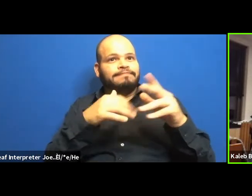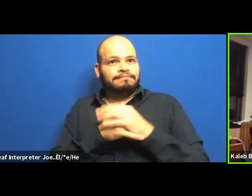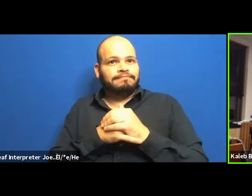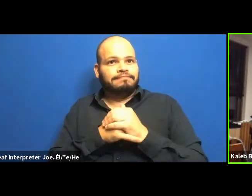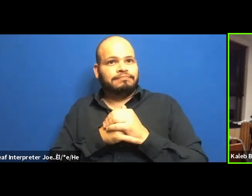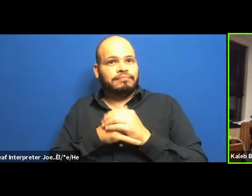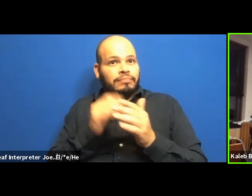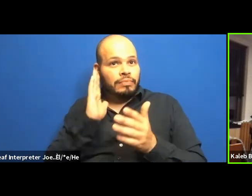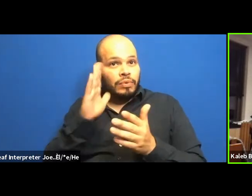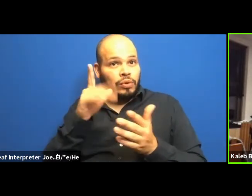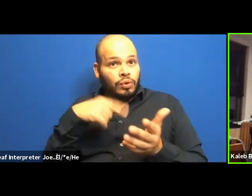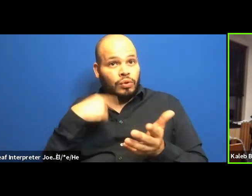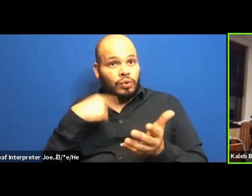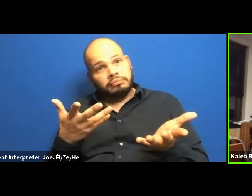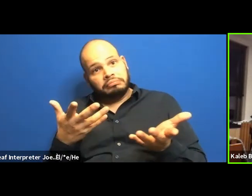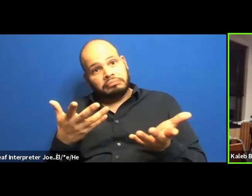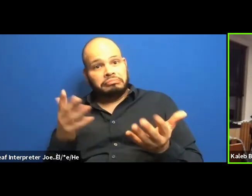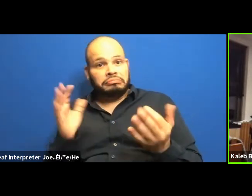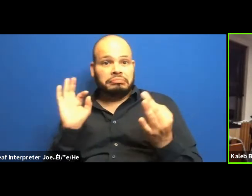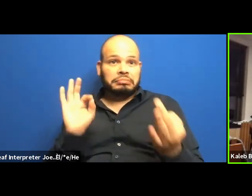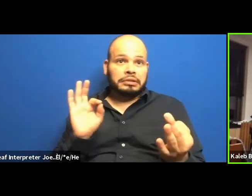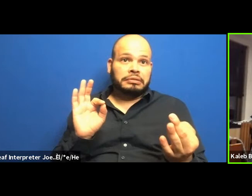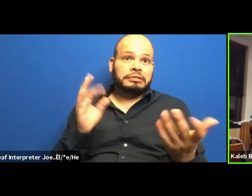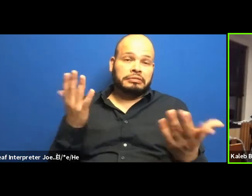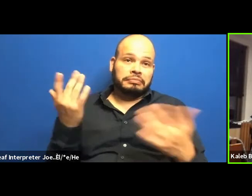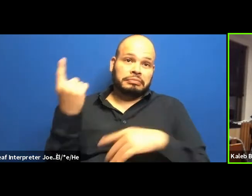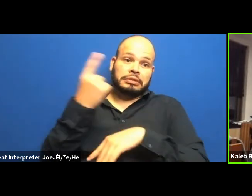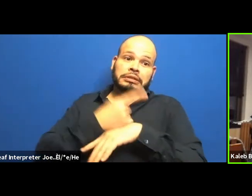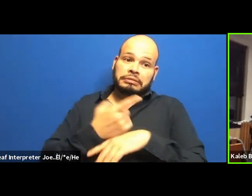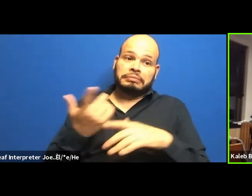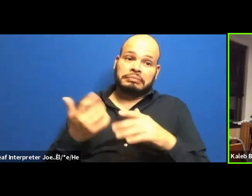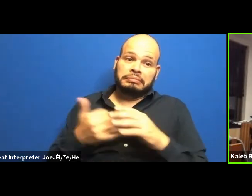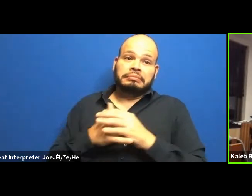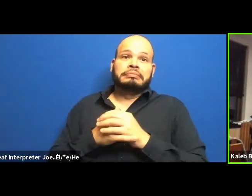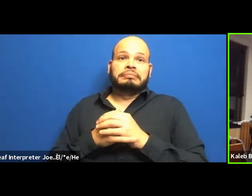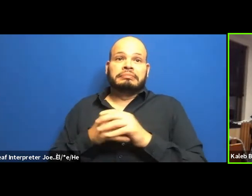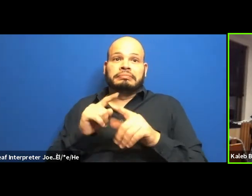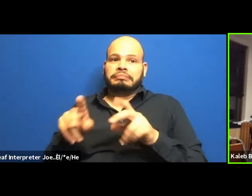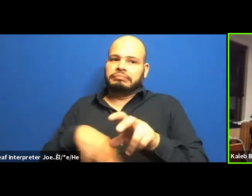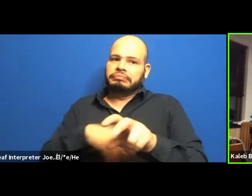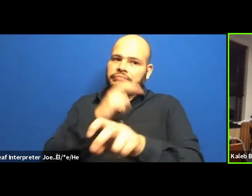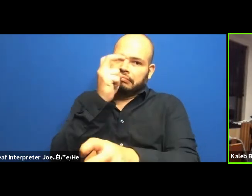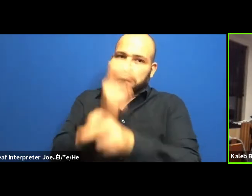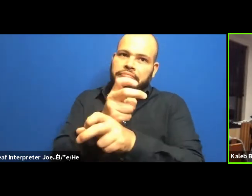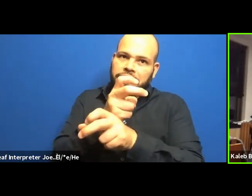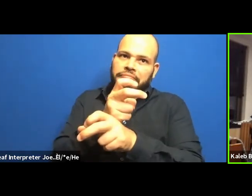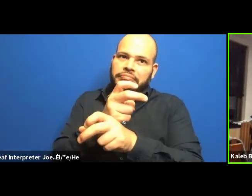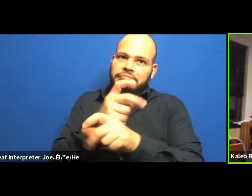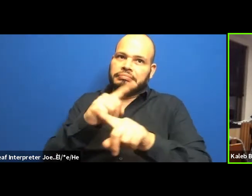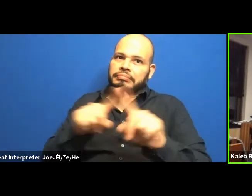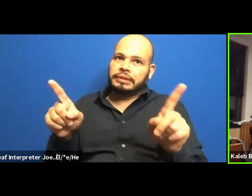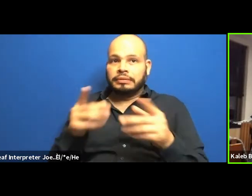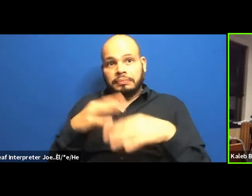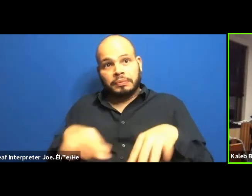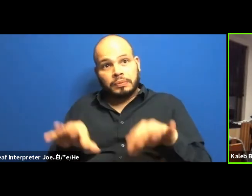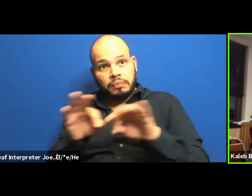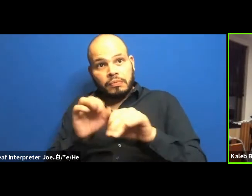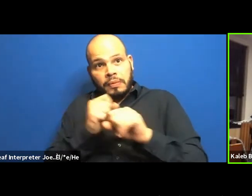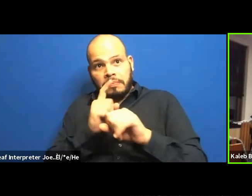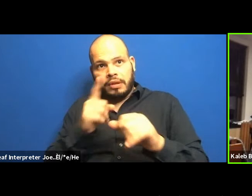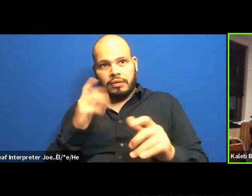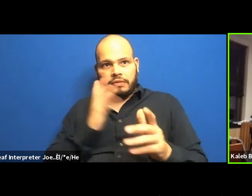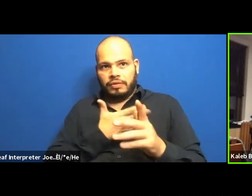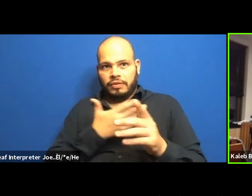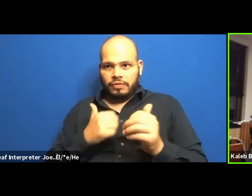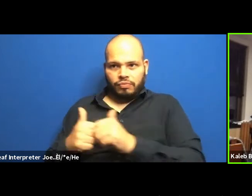together, and we're doing the work, that we're doing the reading, that we're listening to our elders, that we're calling our ancestors in the